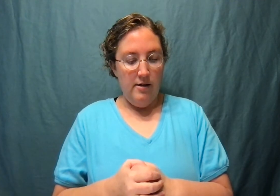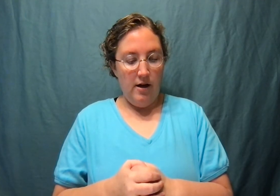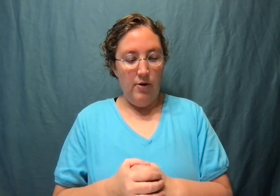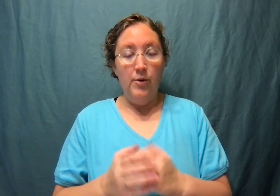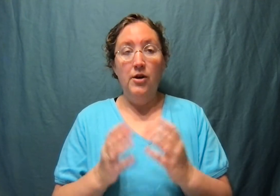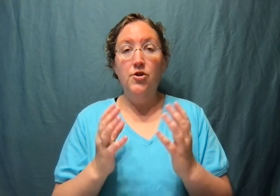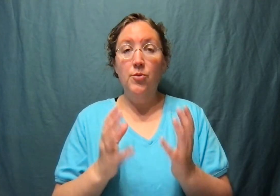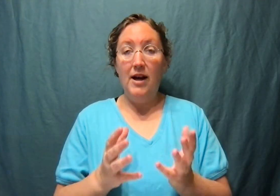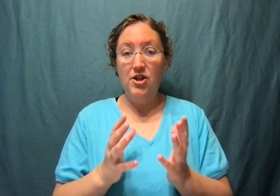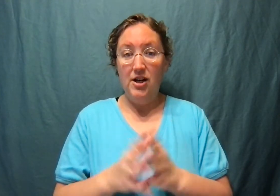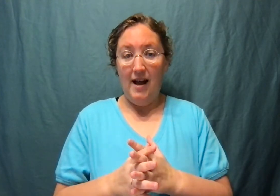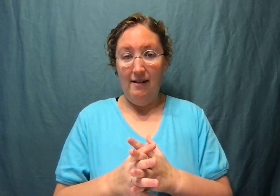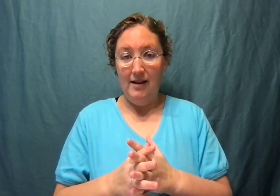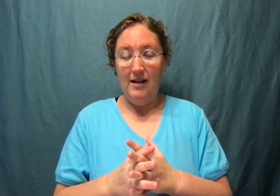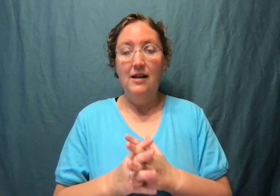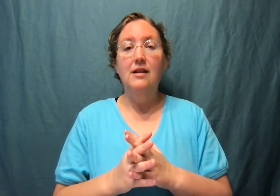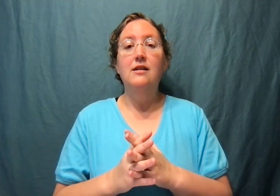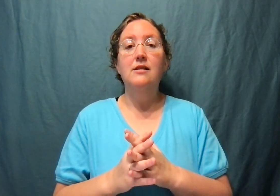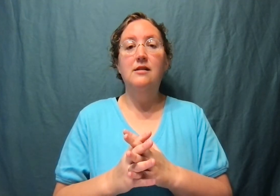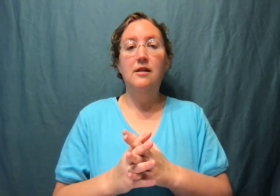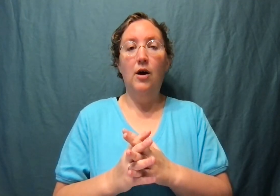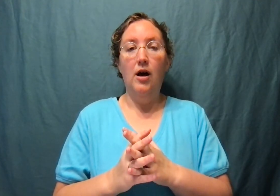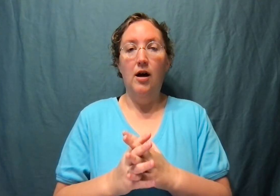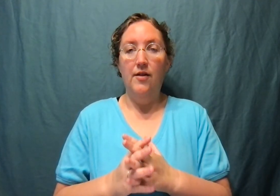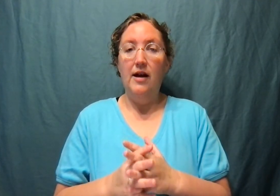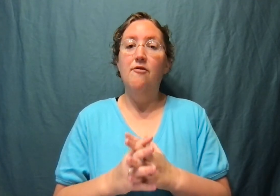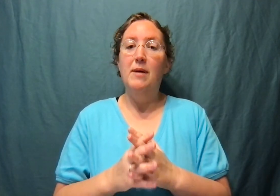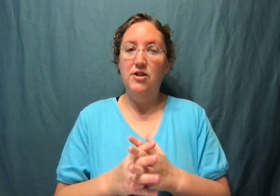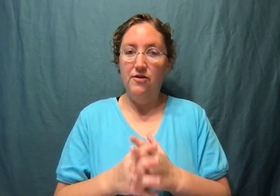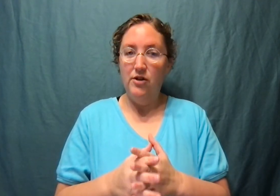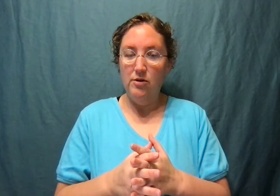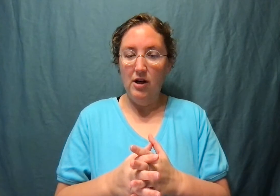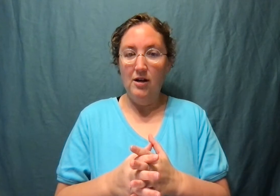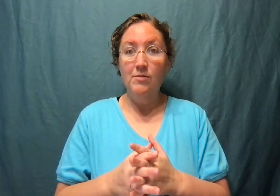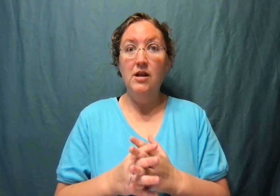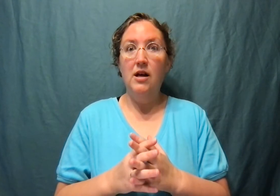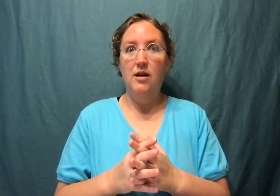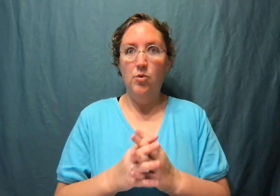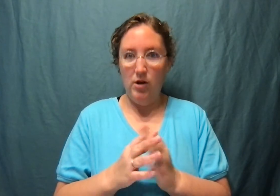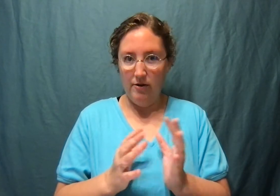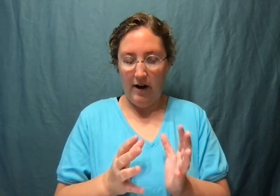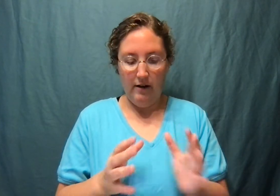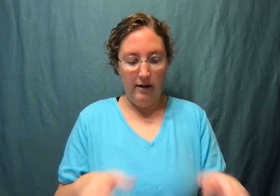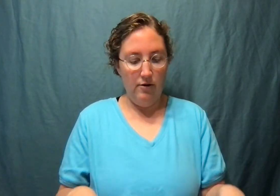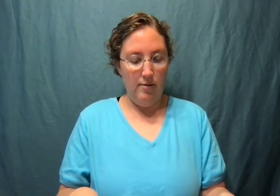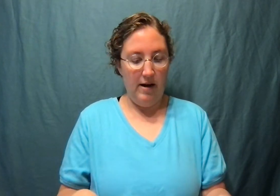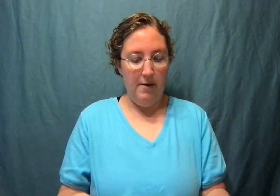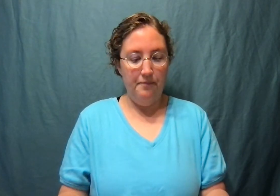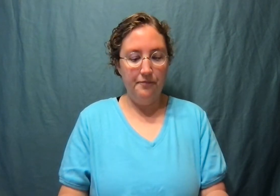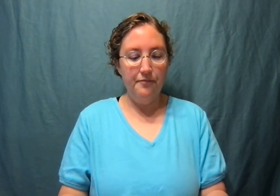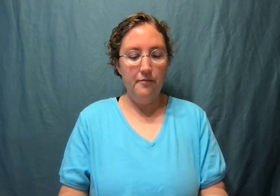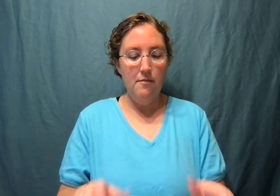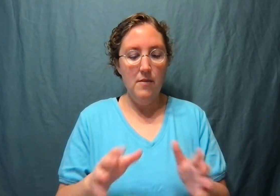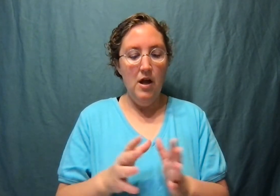So, directionality is a thing I've mentioned a few times, and we're going to finally learn about it.